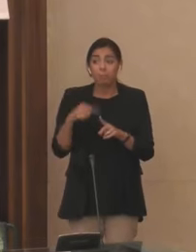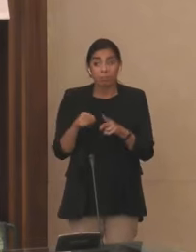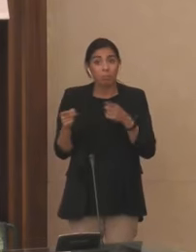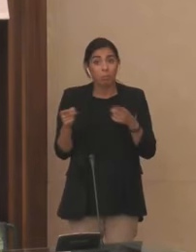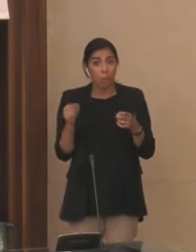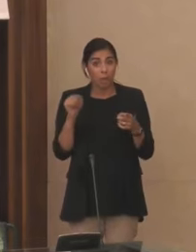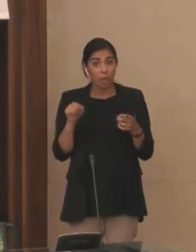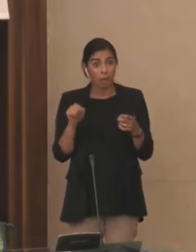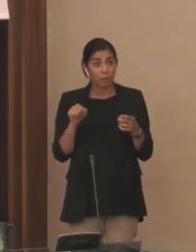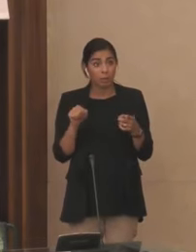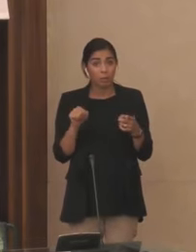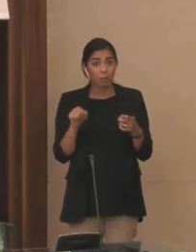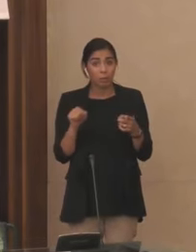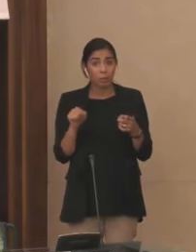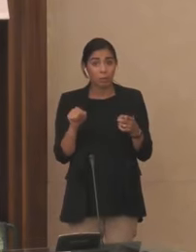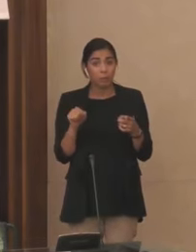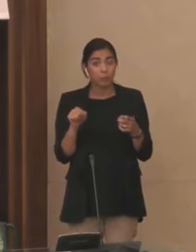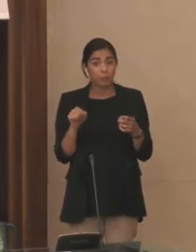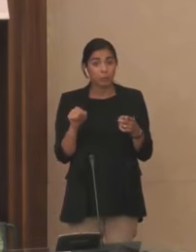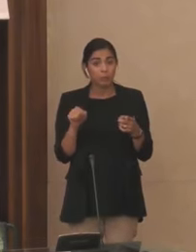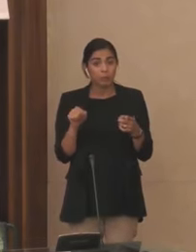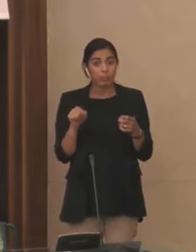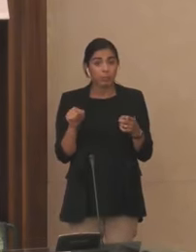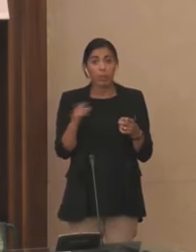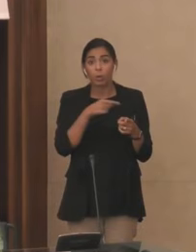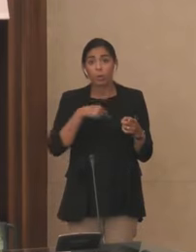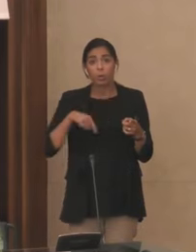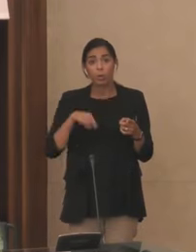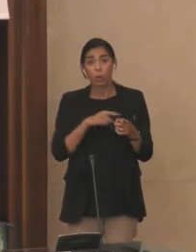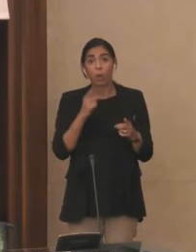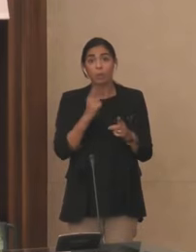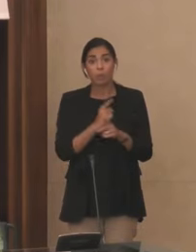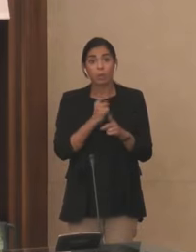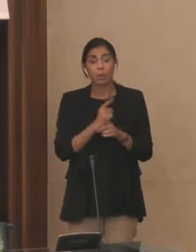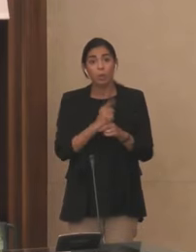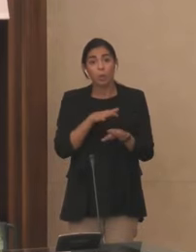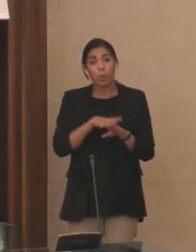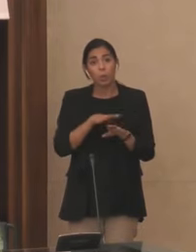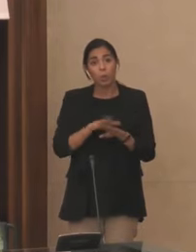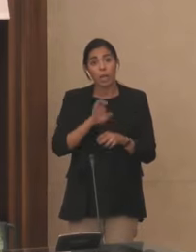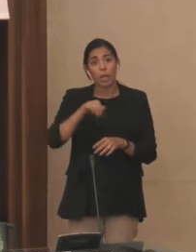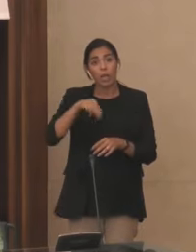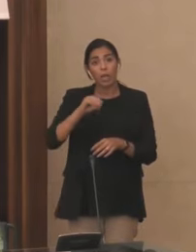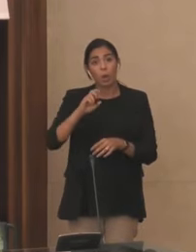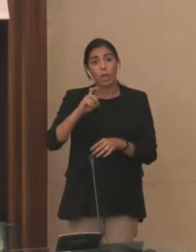use enoxaparin to prevent coagulation problem as a consequence of